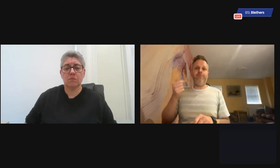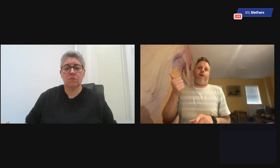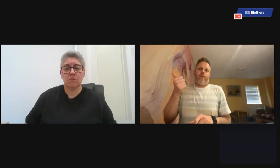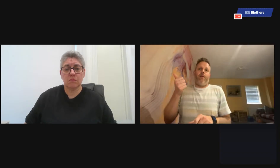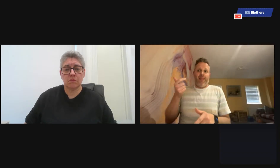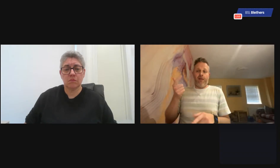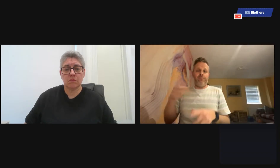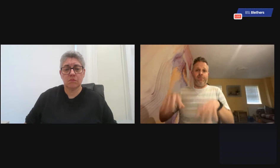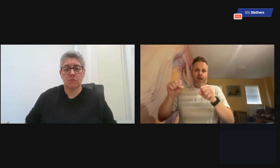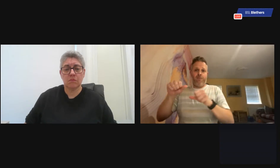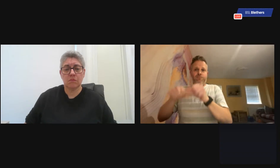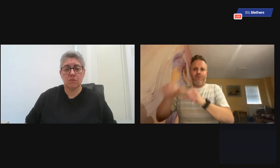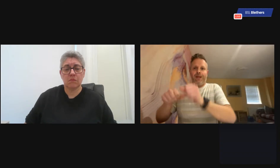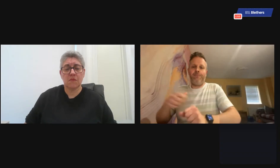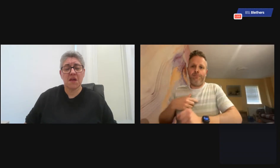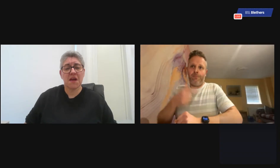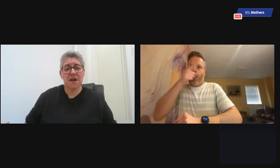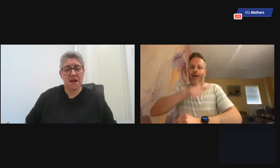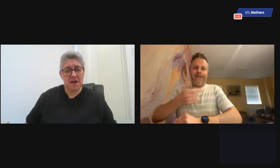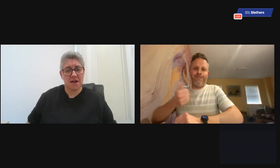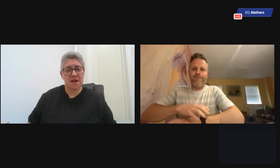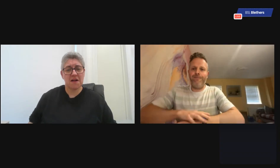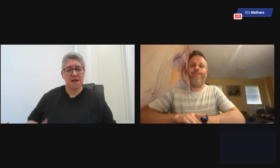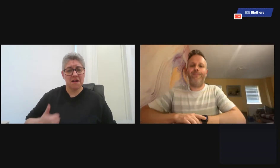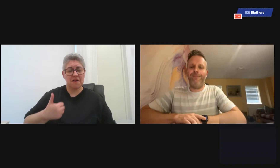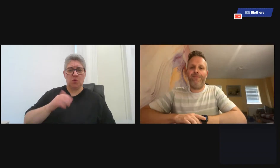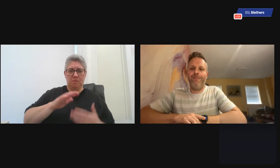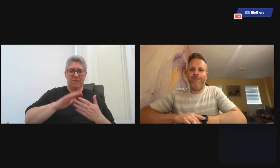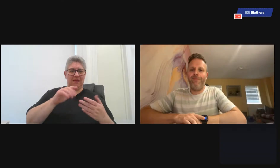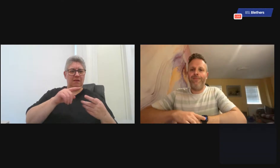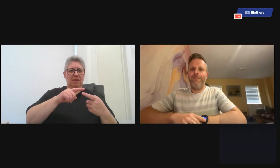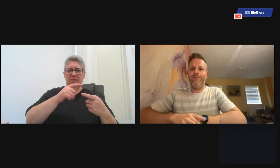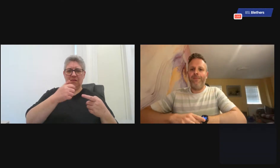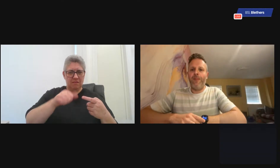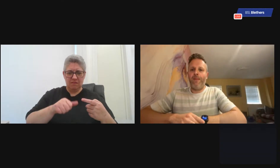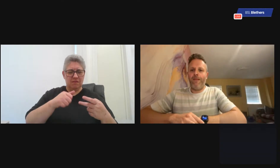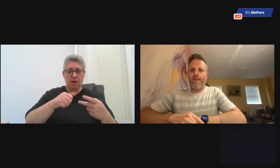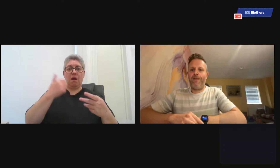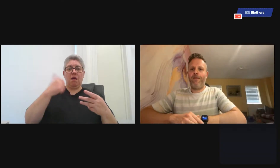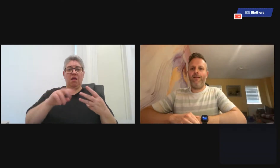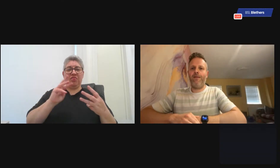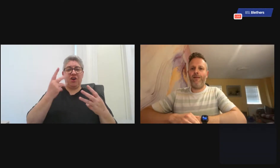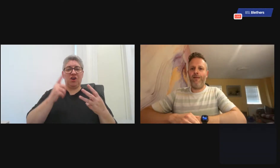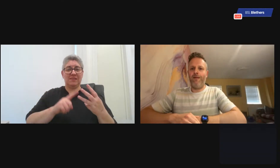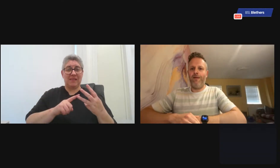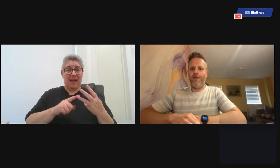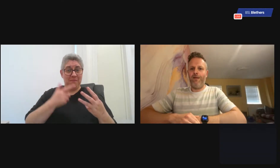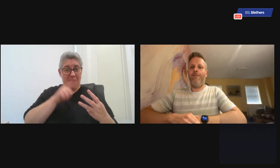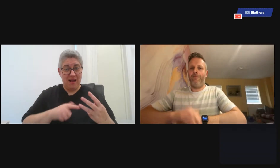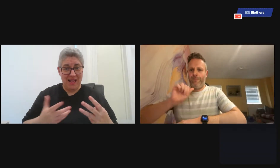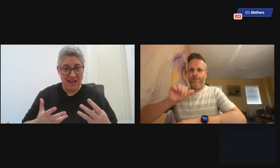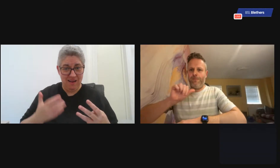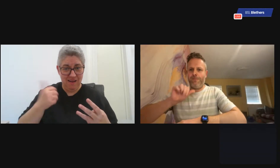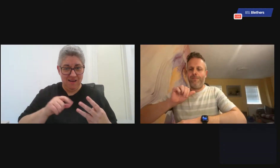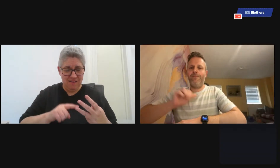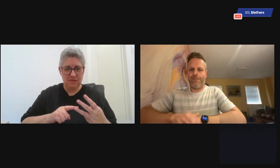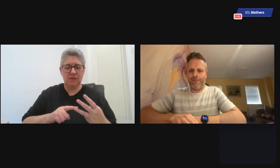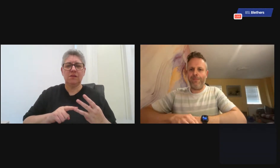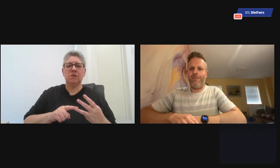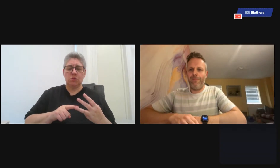and really, that social worker had such an open mind. I was really lucky to meet that person and to enter the process.